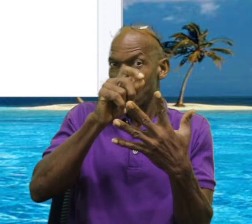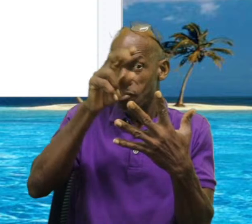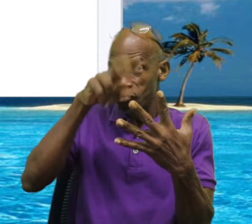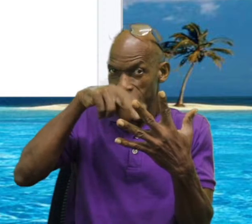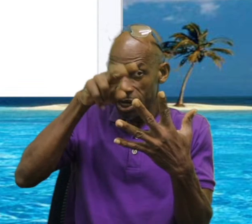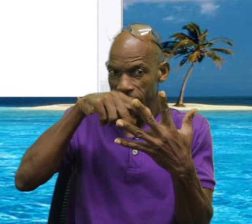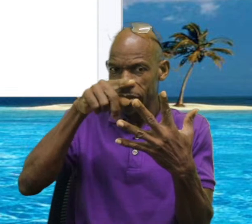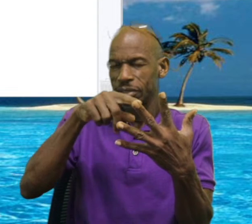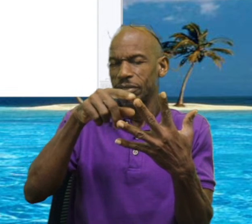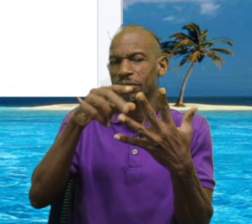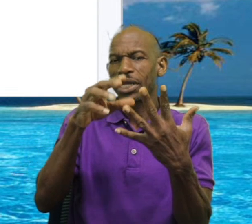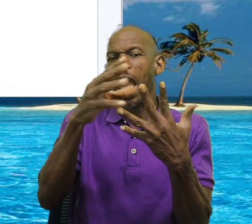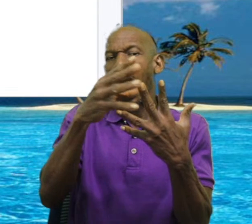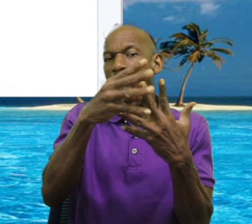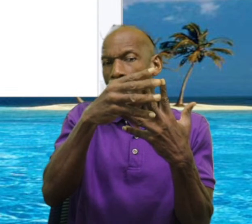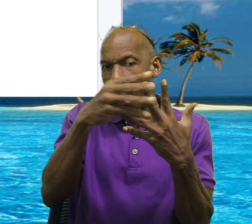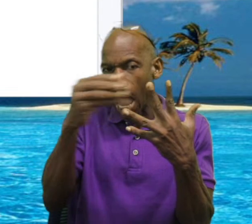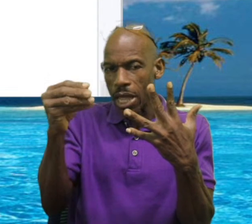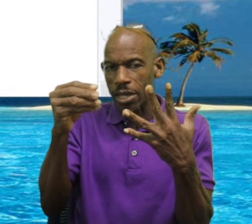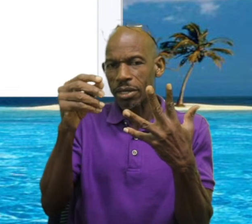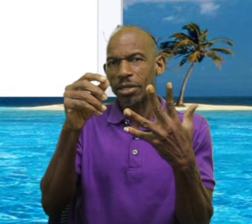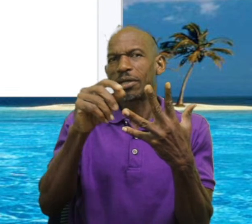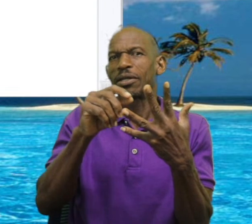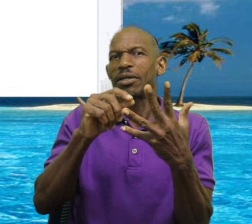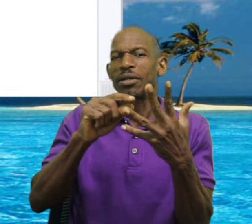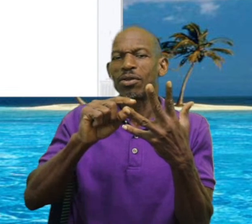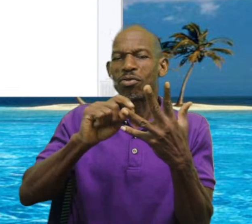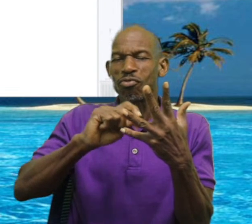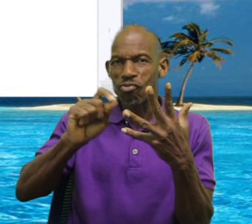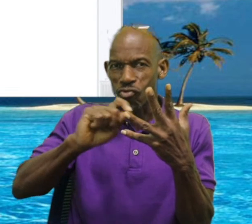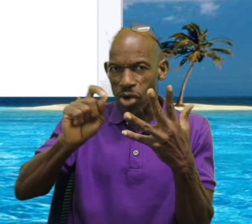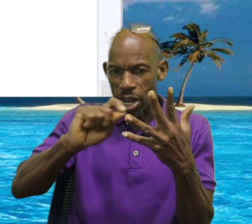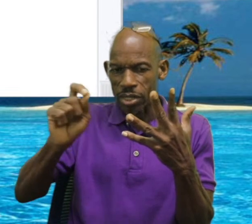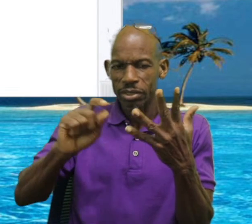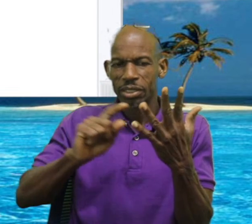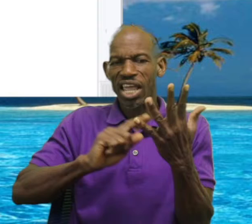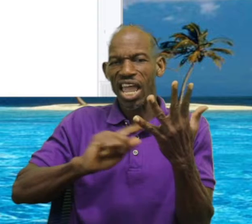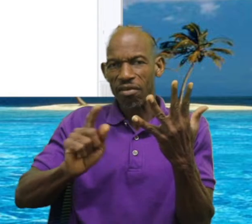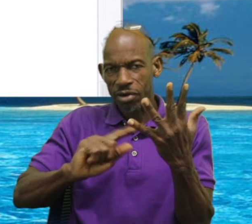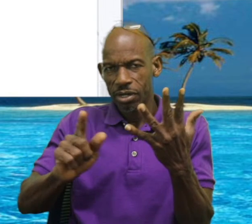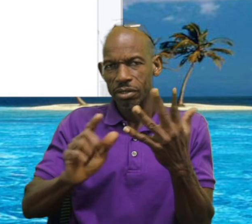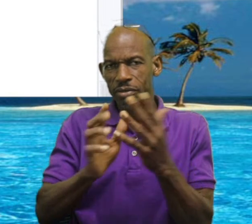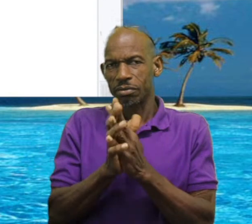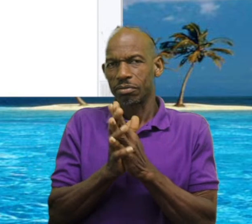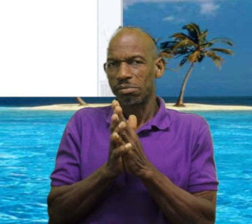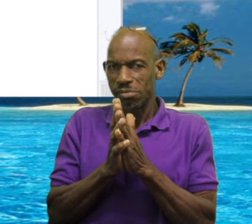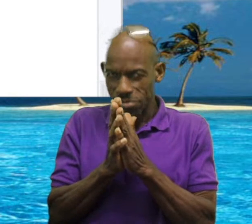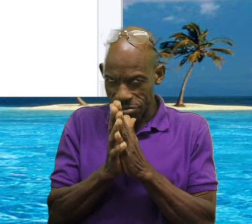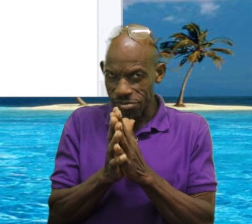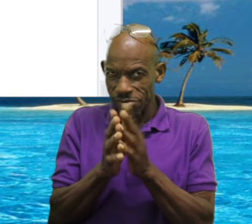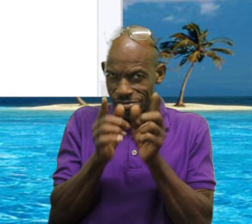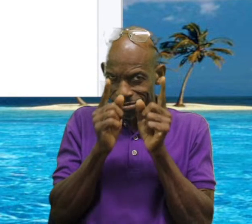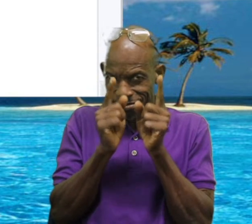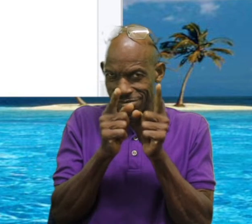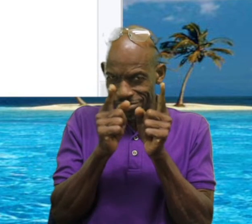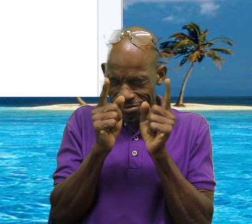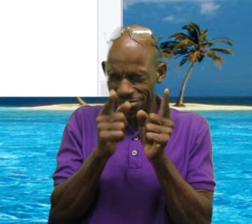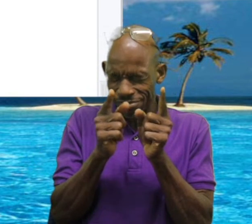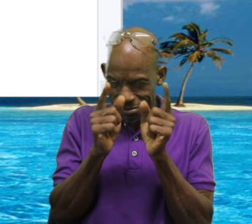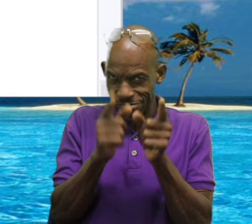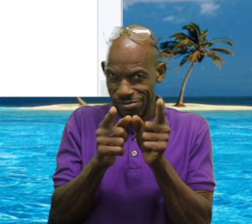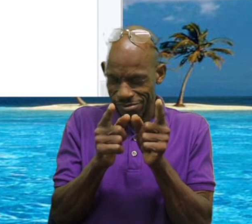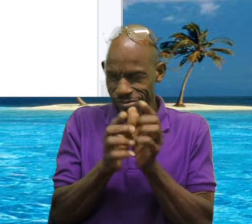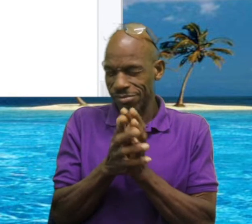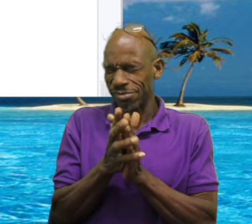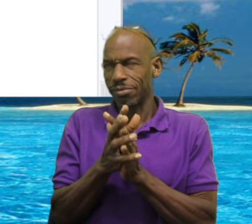two nouns, or two adjectives. Okay? And the